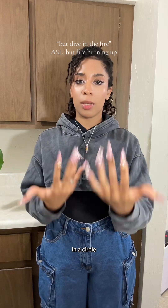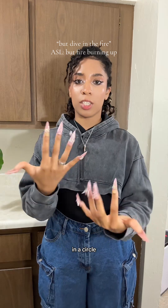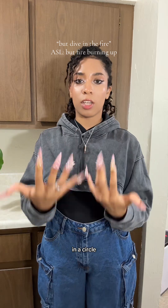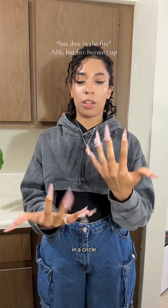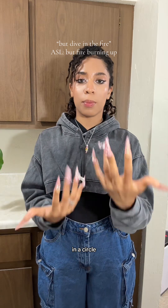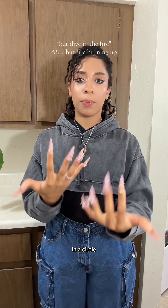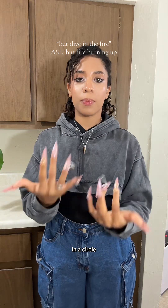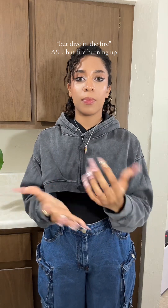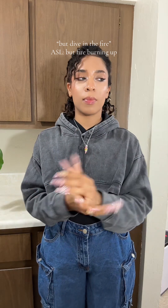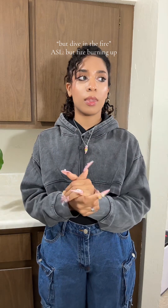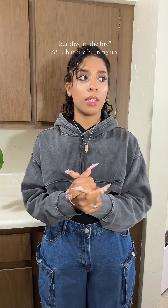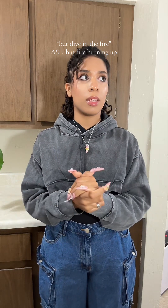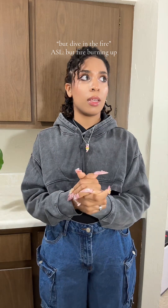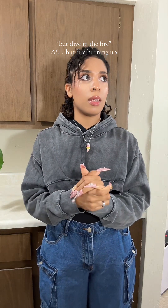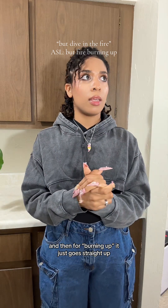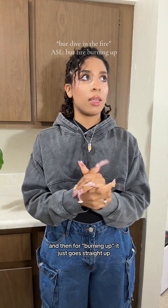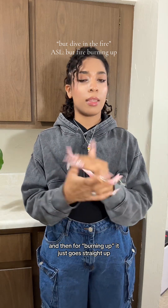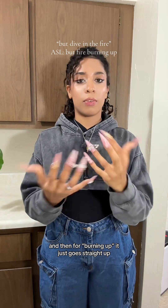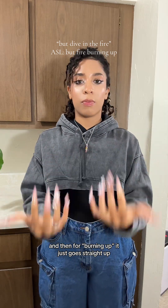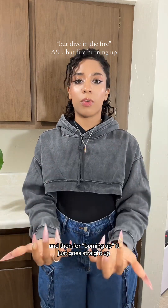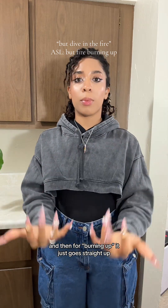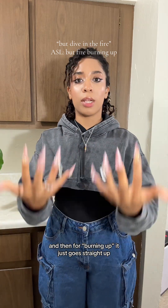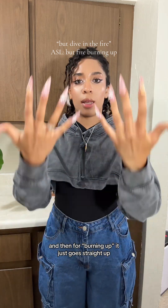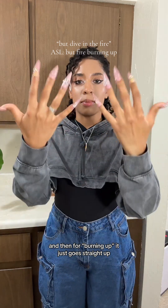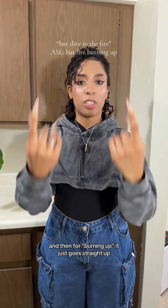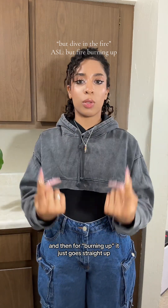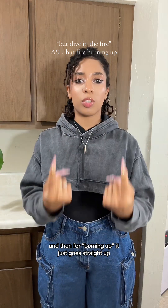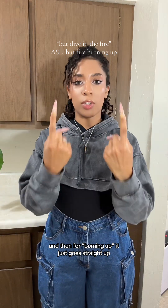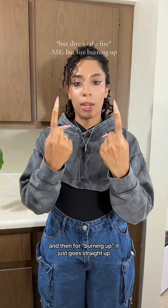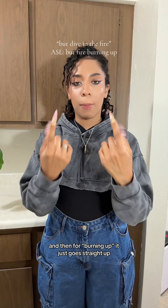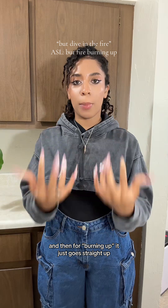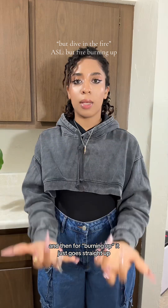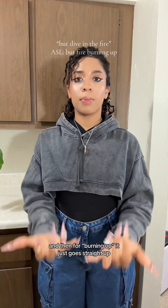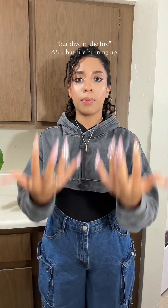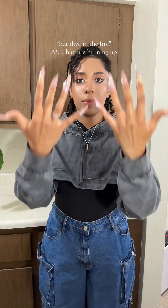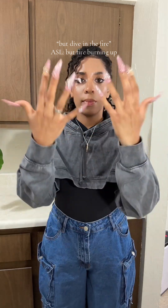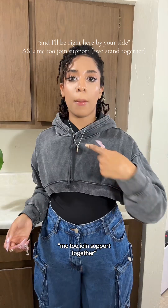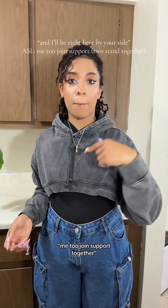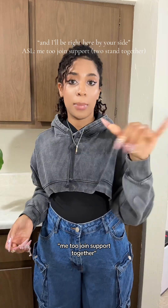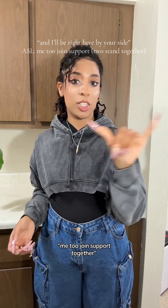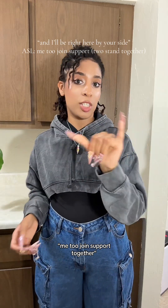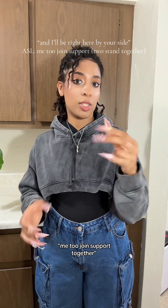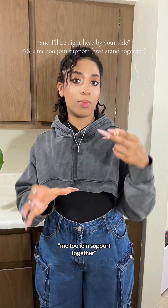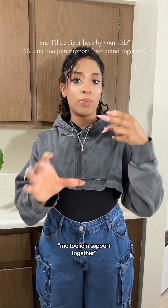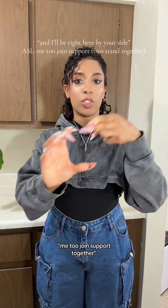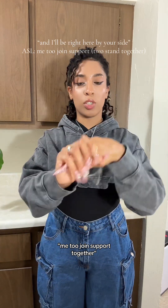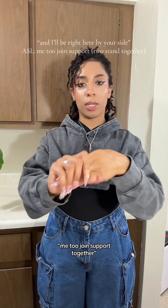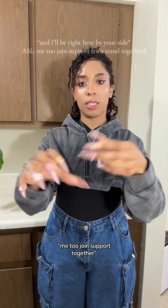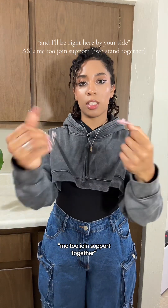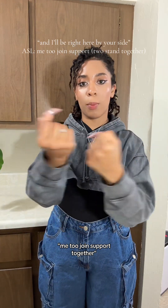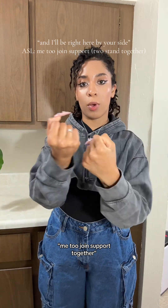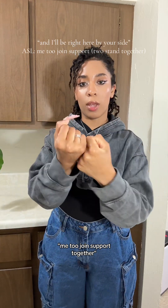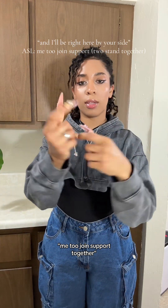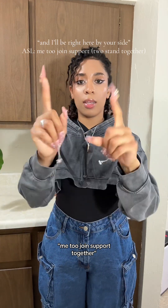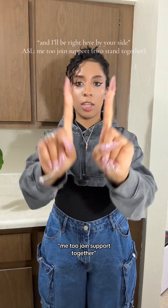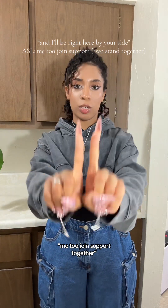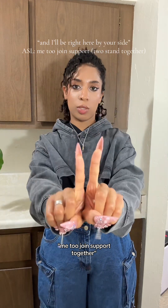In the circle. And then for burning up, just go straight up. Me two, join, support